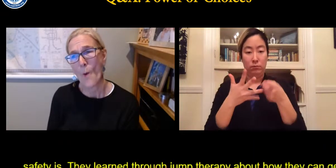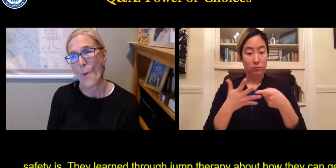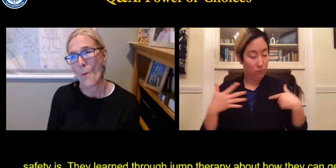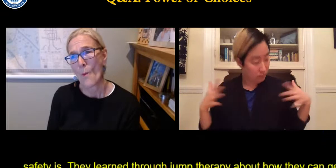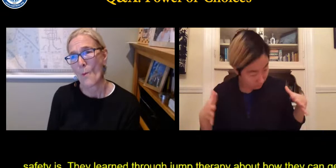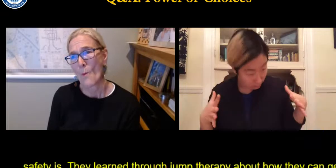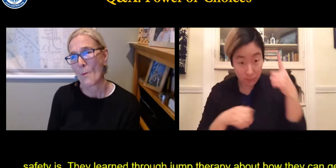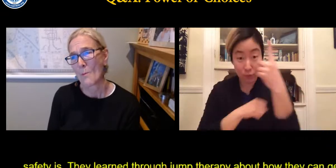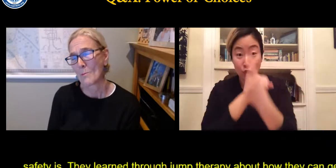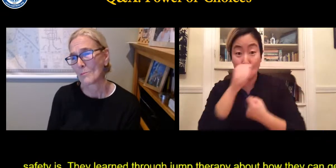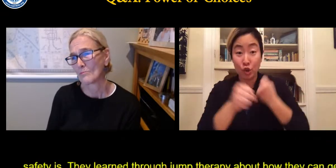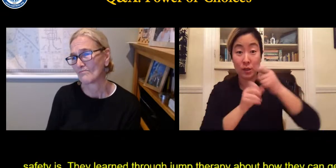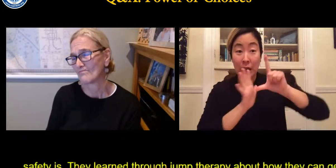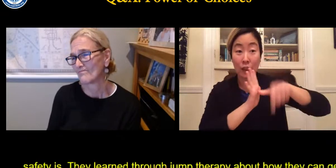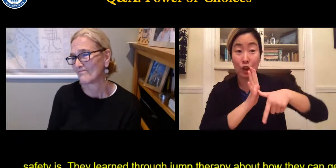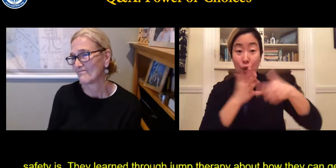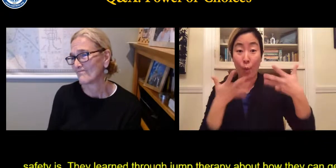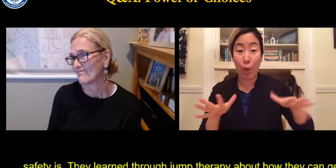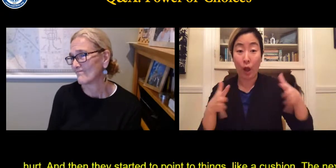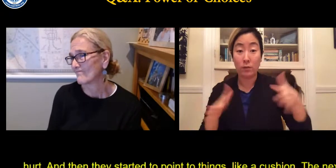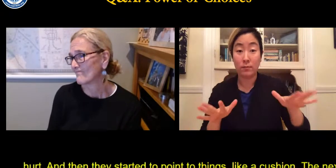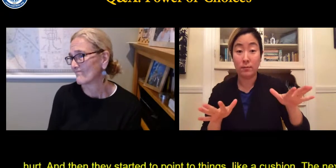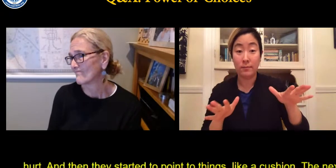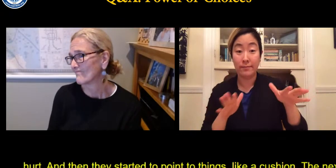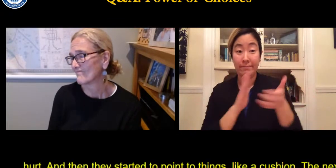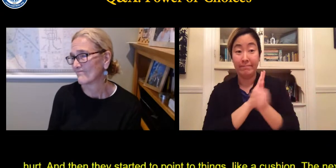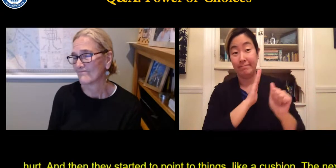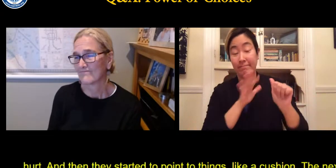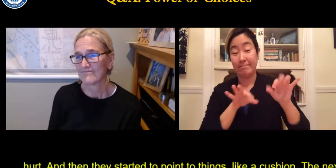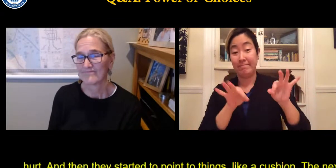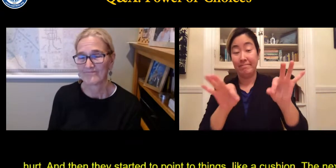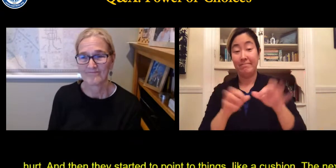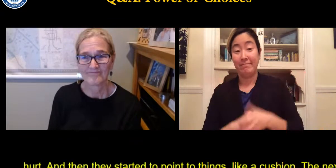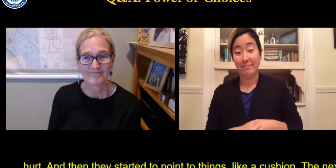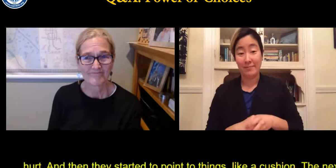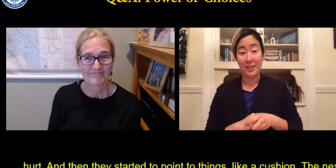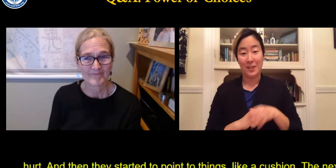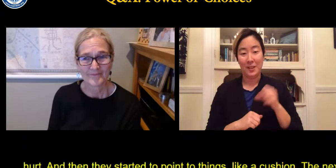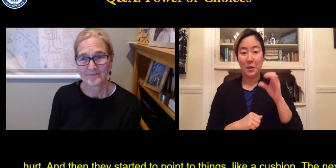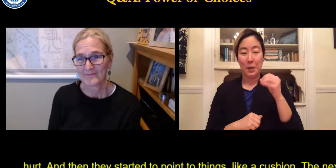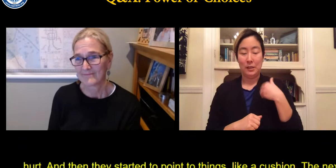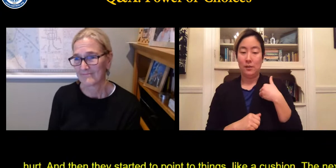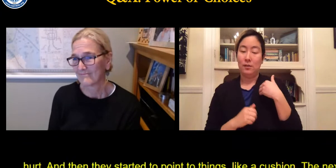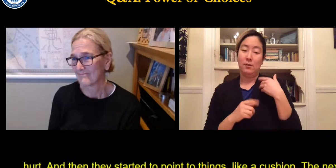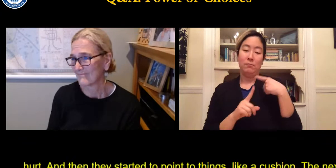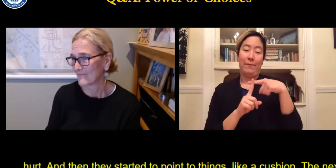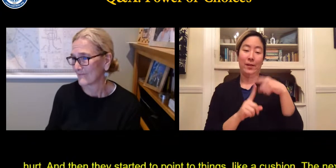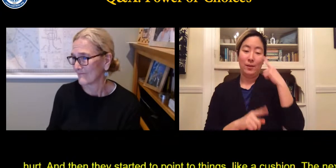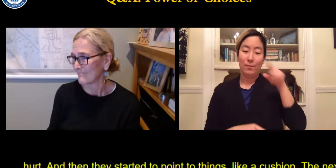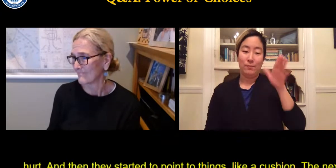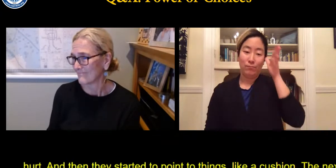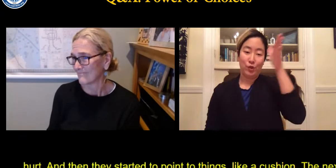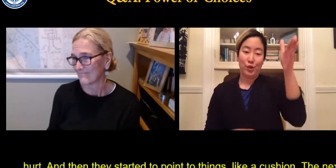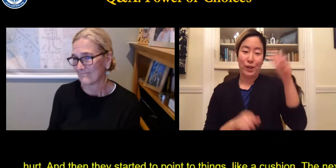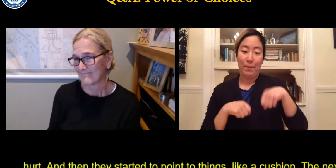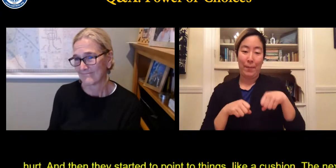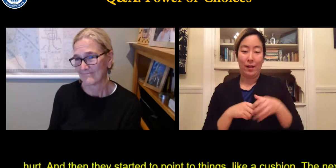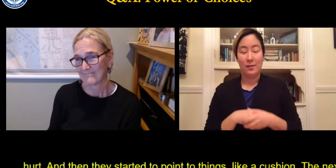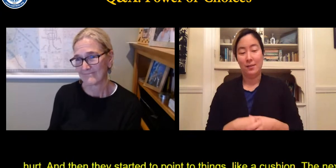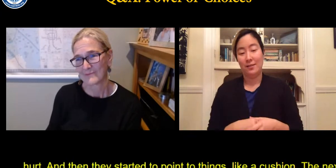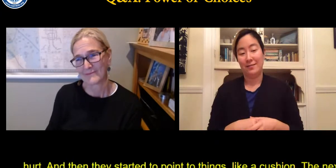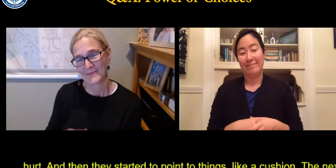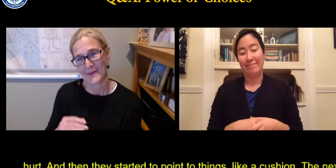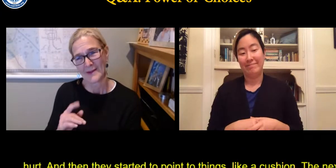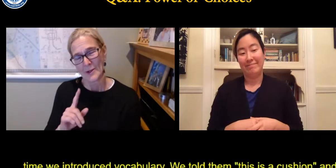hurt, let's use it. So then the session after that, this student showed up saying, I need the cushion, I need that, I need this. And